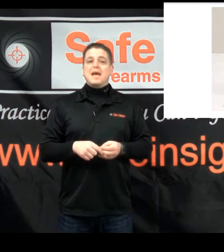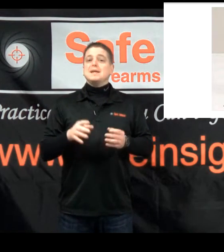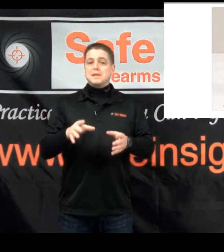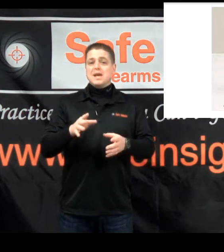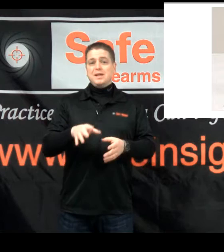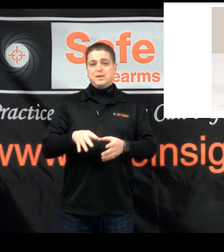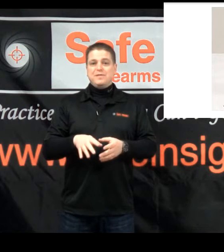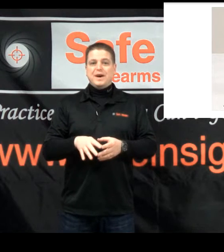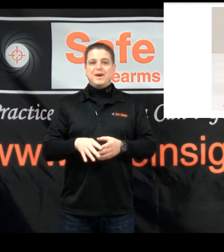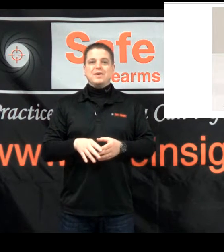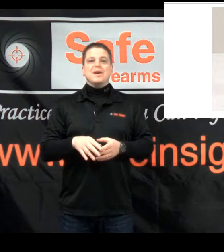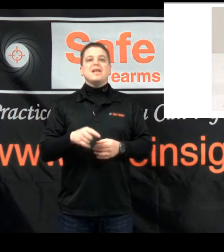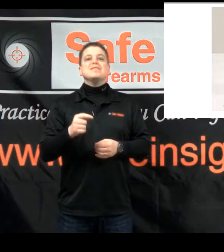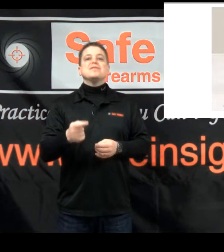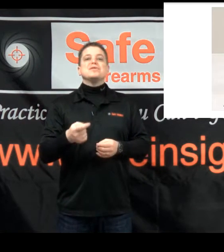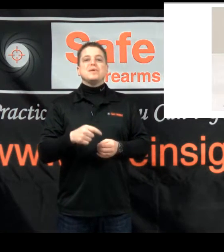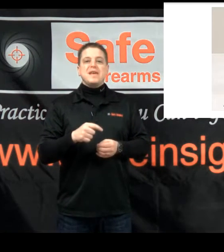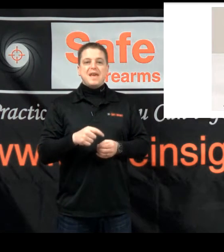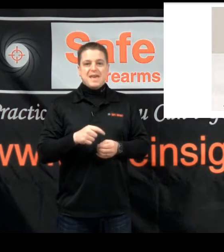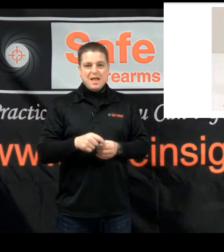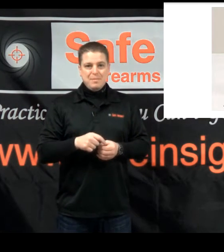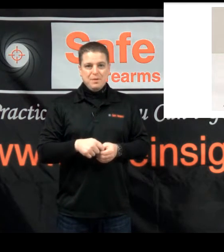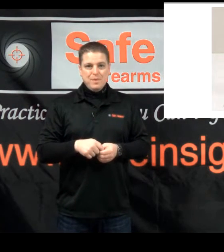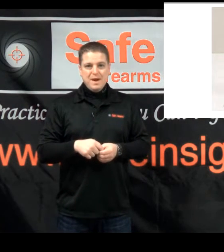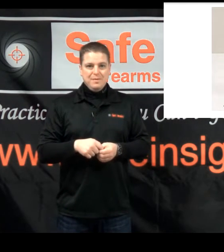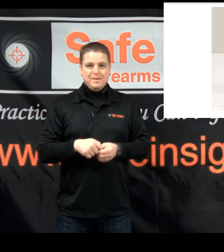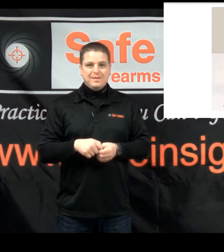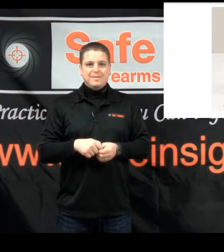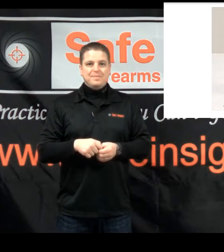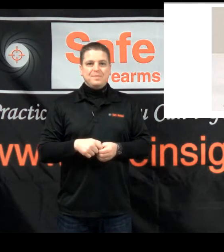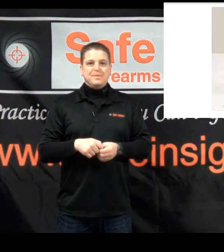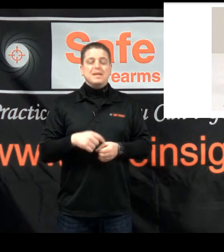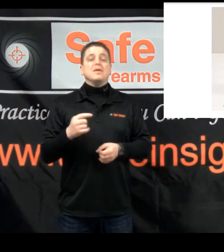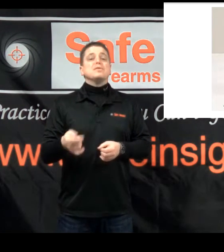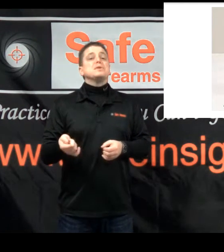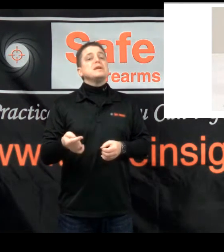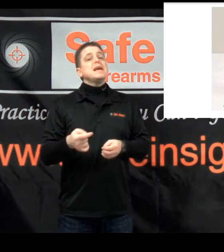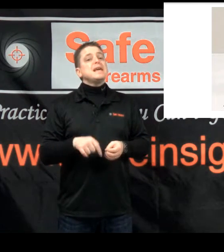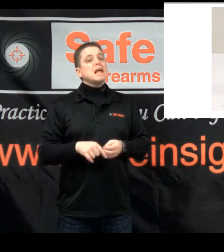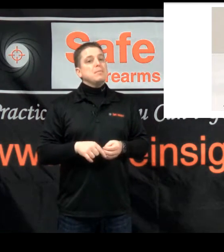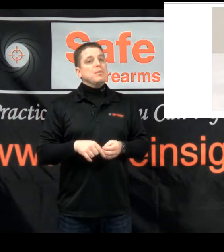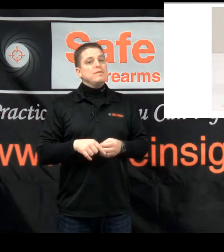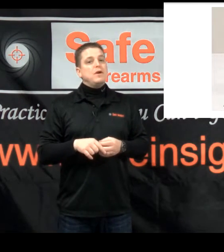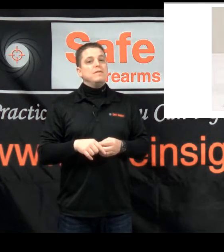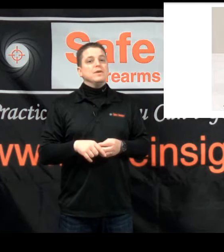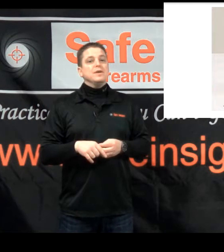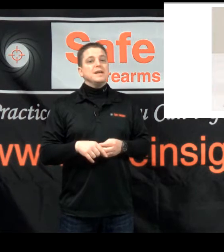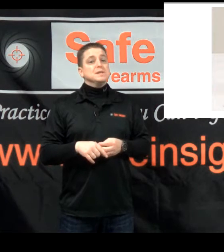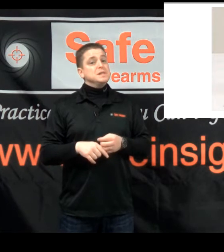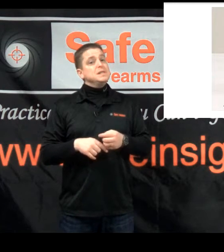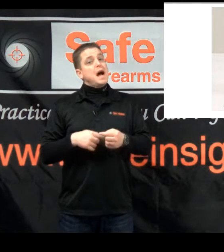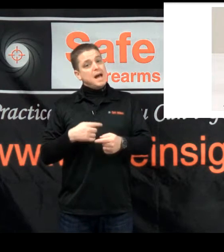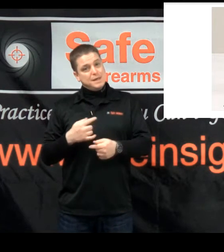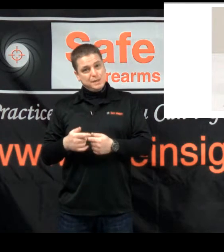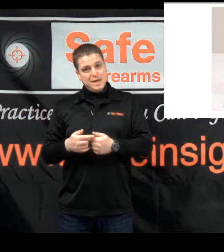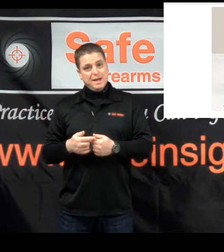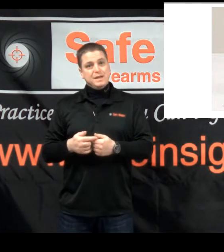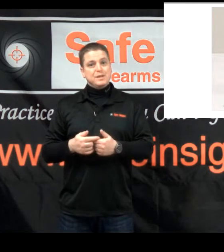and designed to fire the .38 caliber round. Now the .38 caliber revolver is not designed